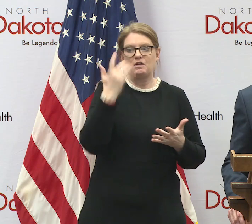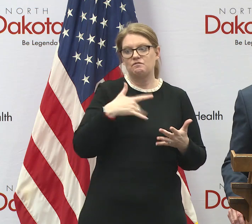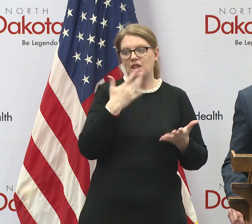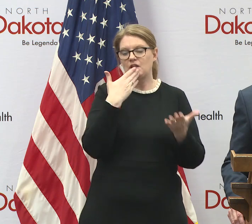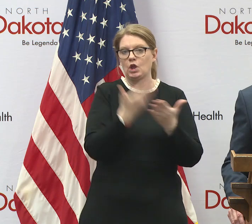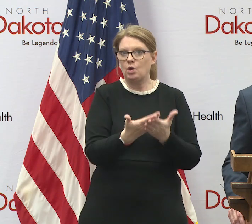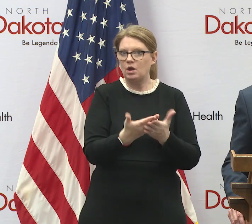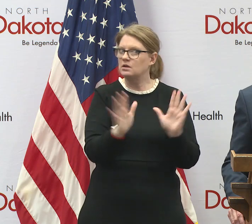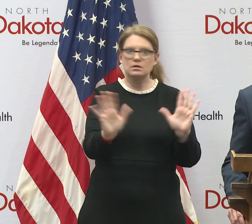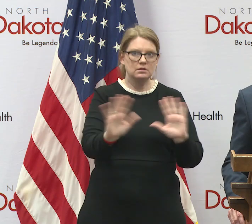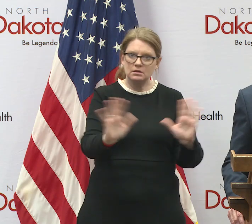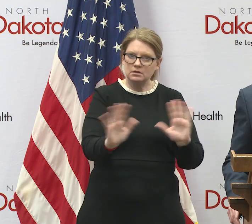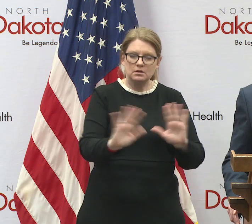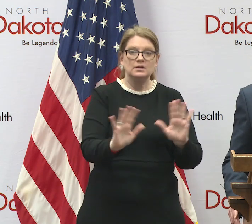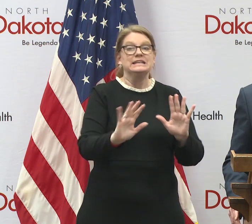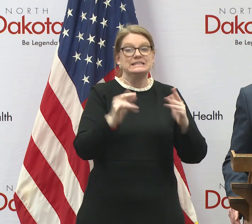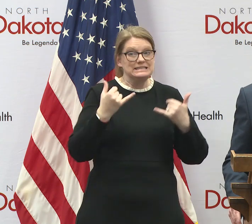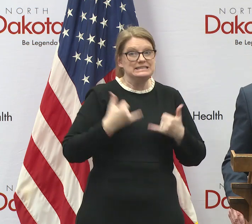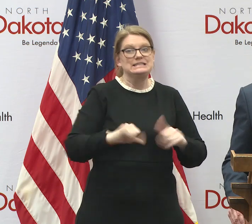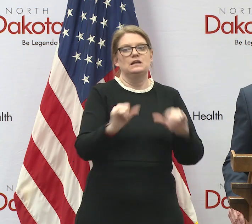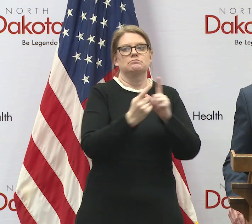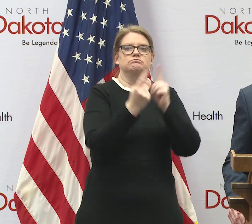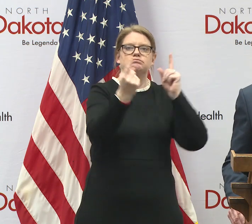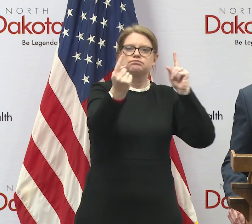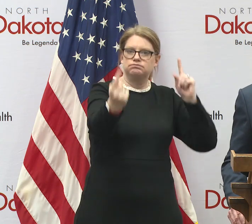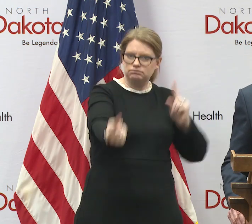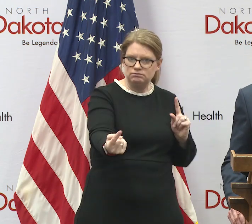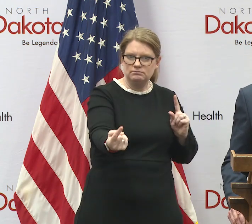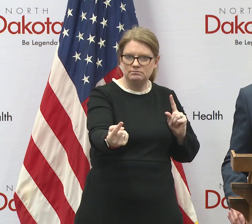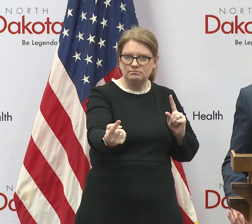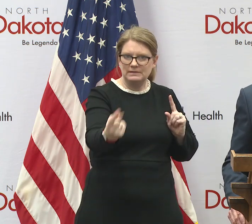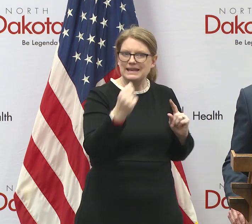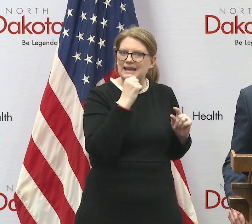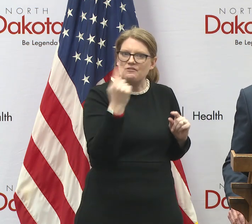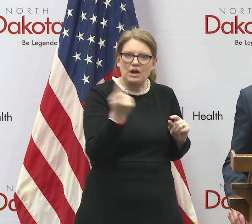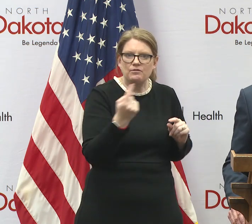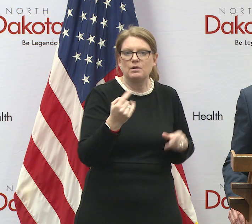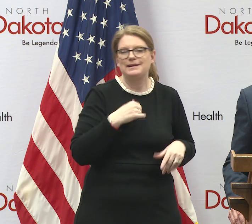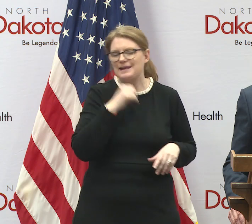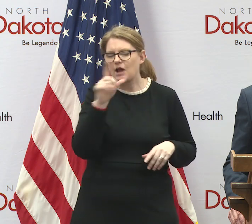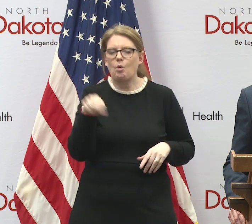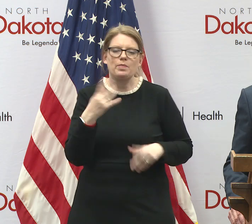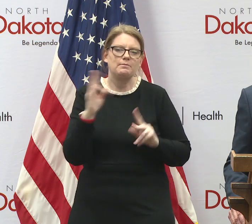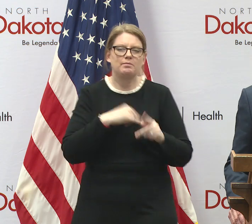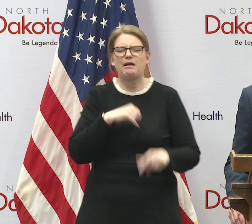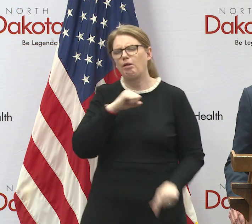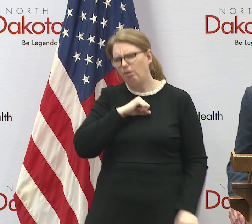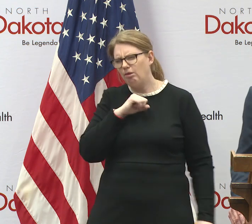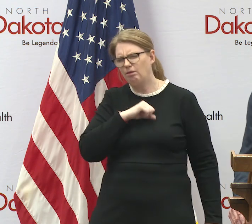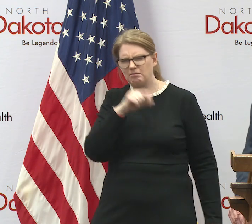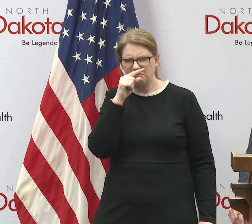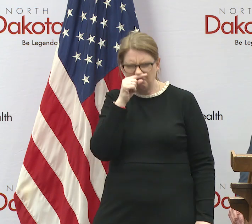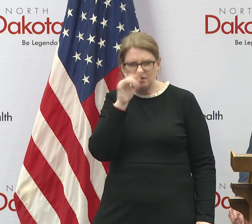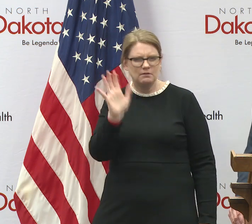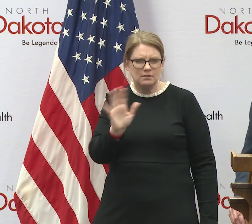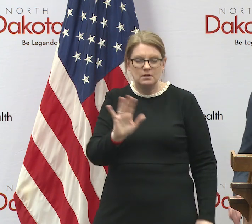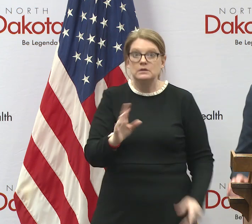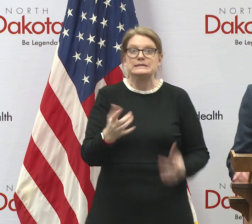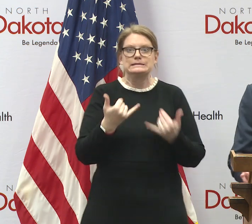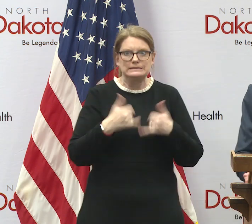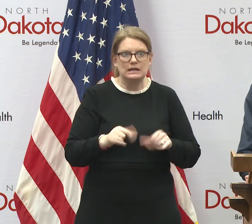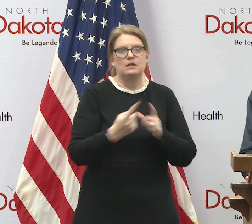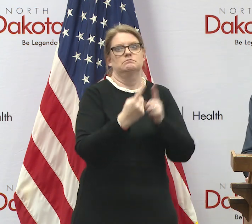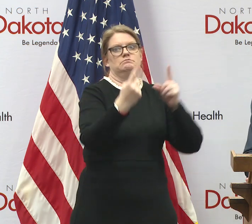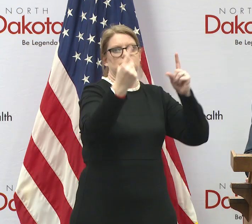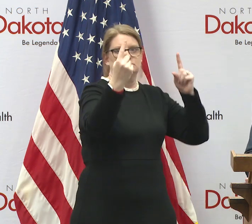reinforce that social distancing is for everybody, not just for people that are coughing and sneezing and aren't feeling well. Social distancing matters